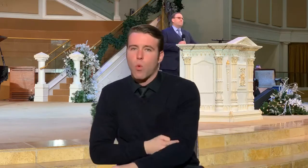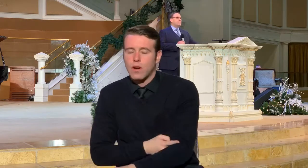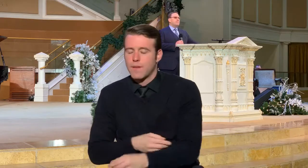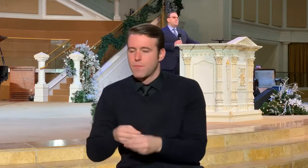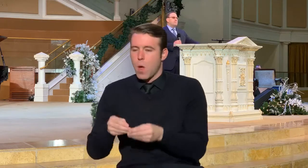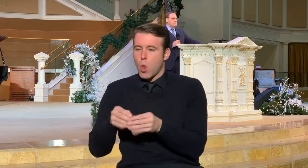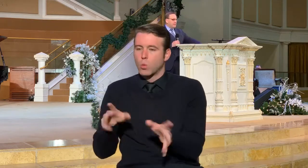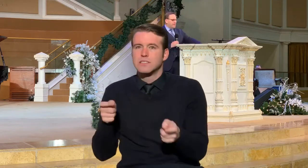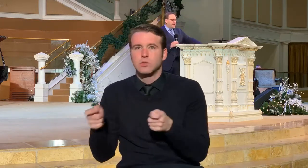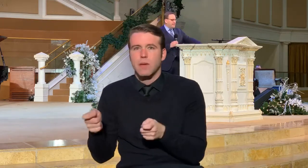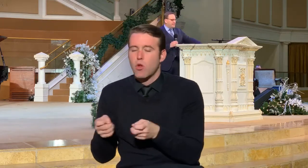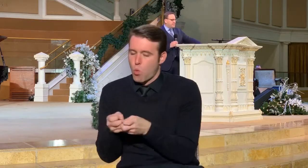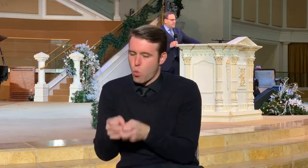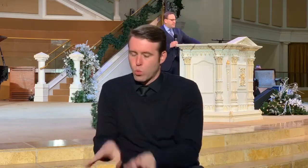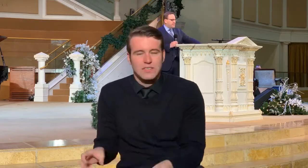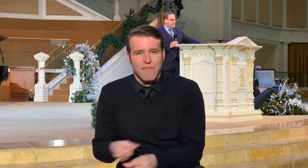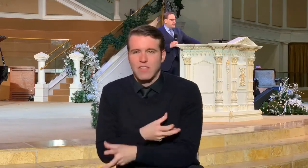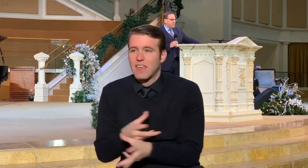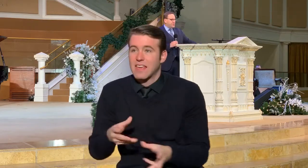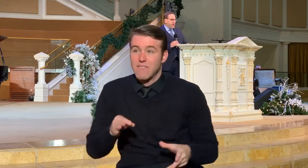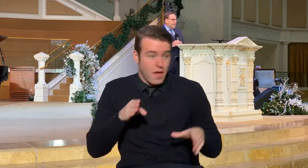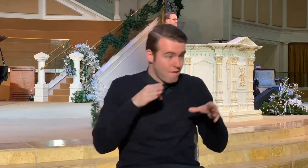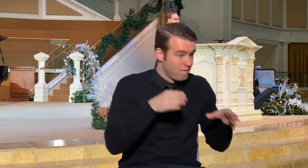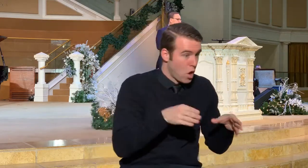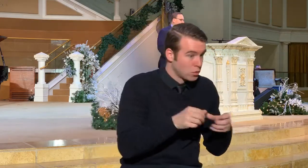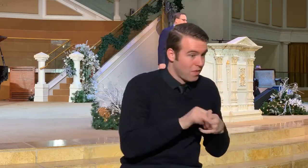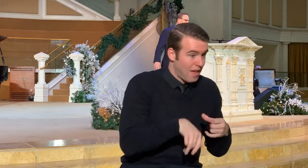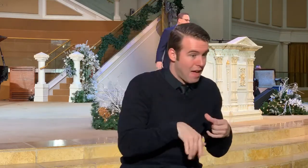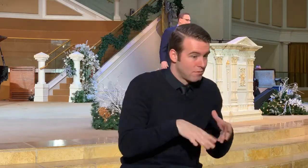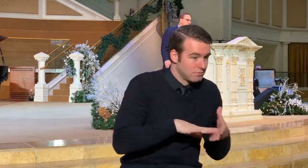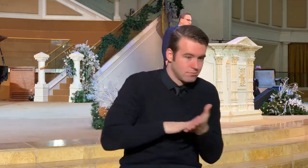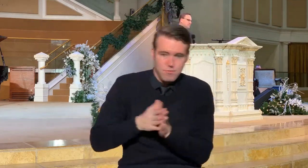dominion, and it ends in shame.